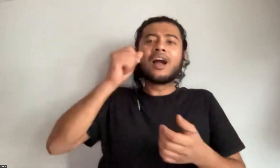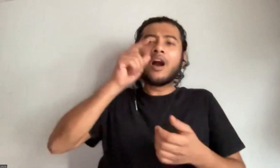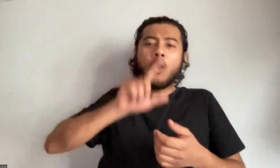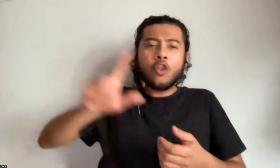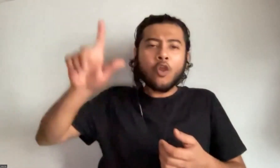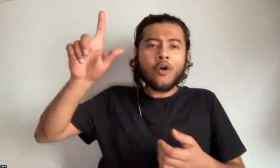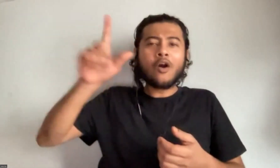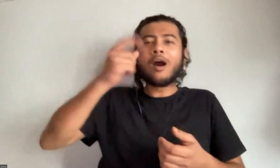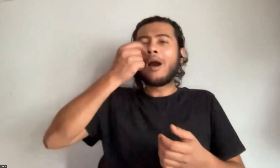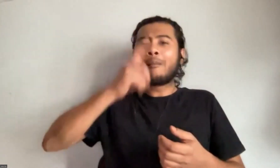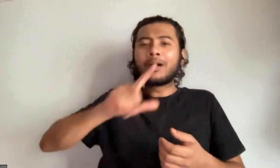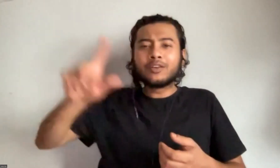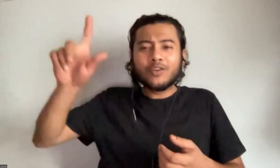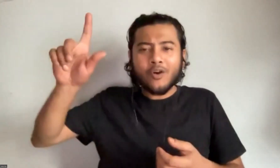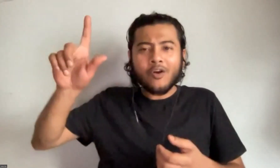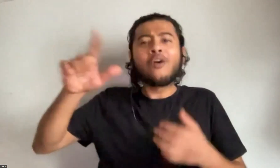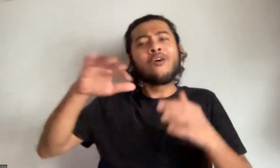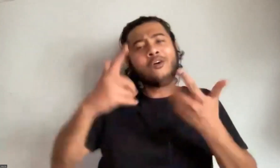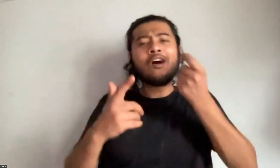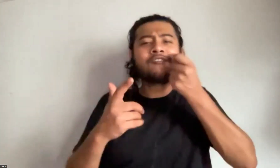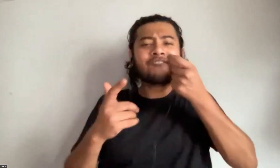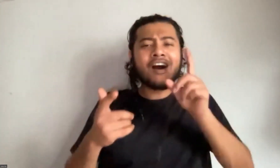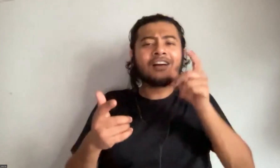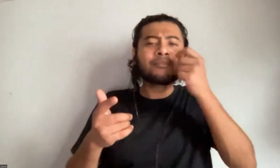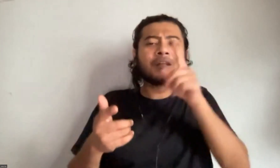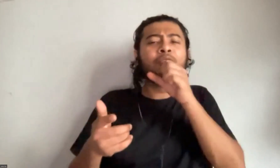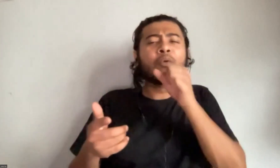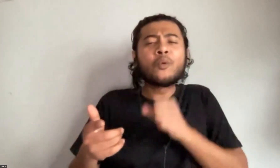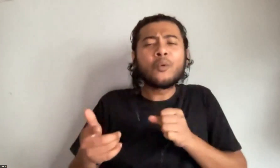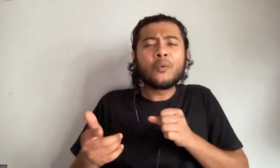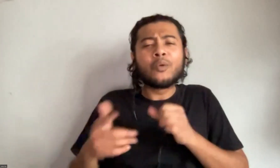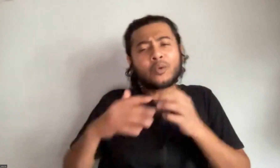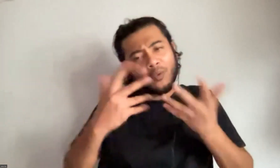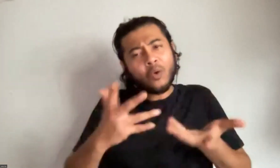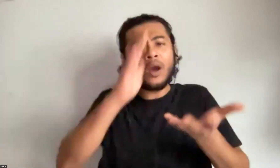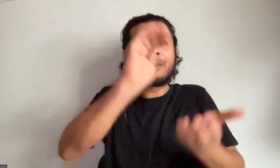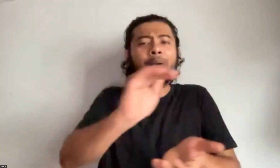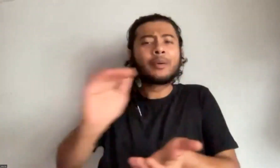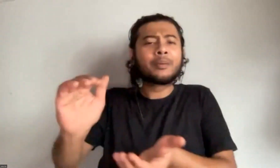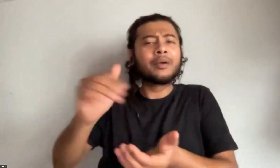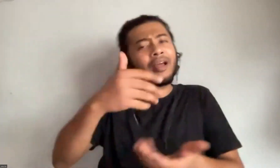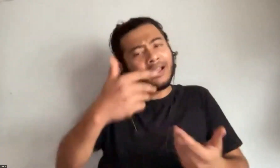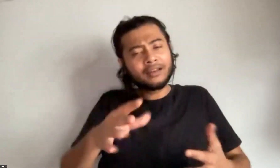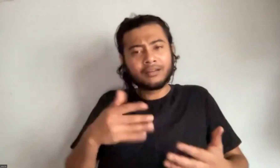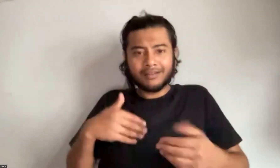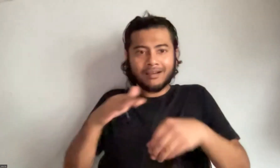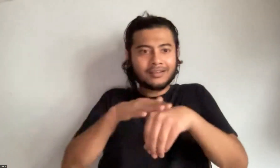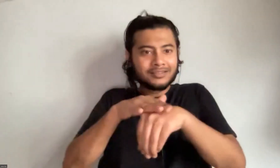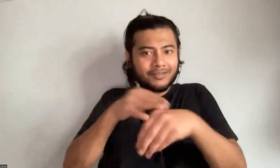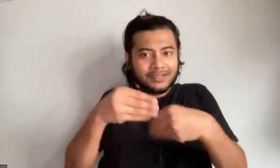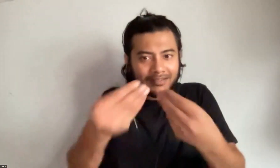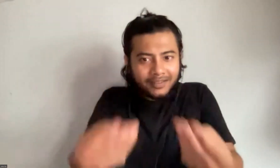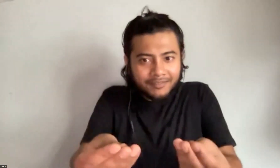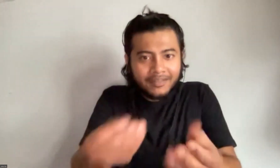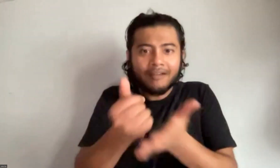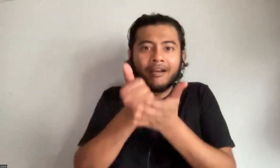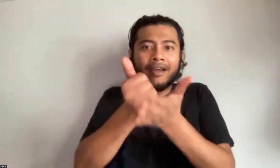your children, that time also you are serving Krishna. Instead of having tension or fight with your family